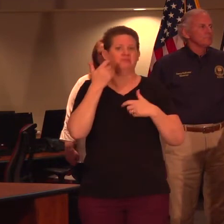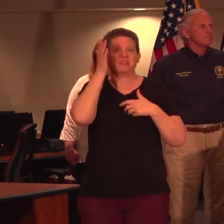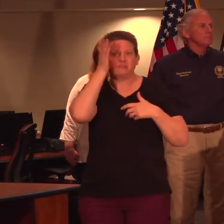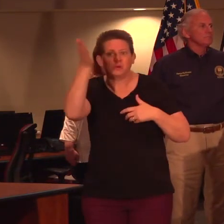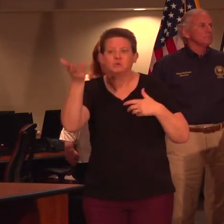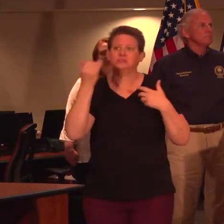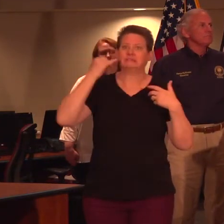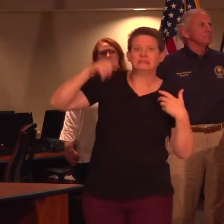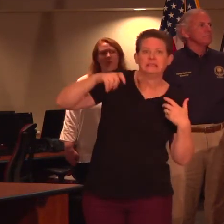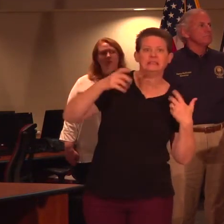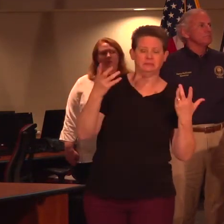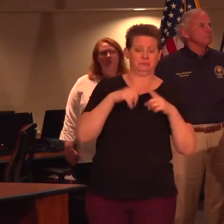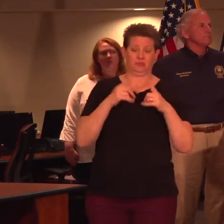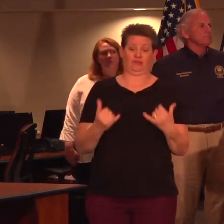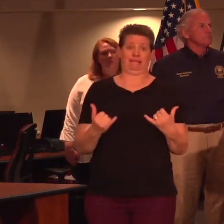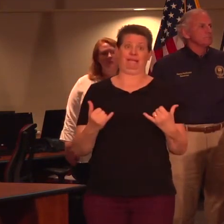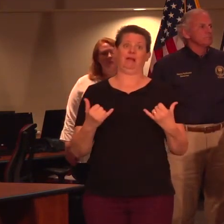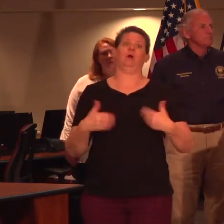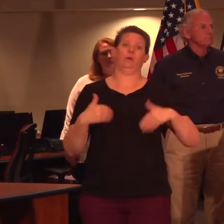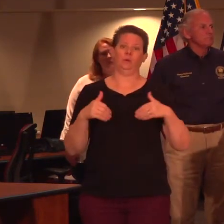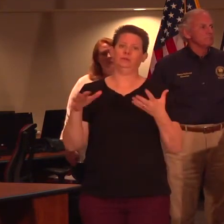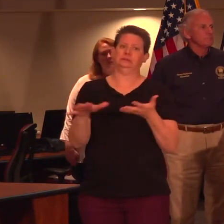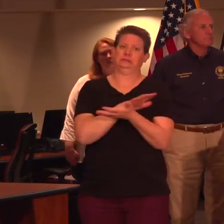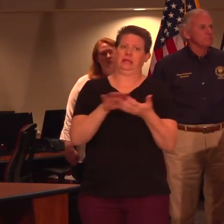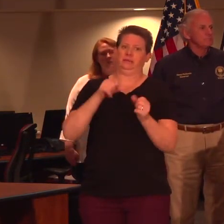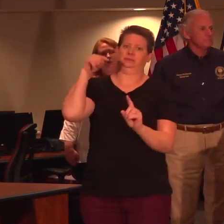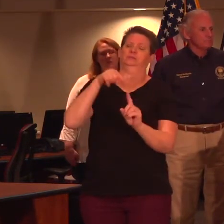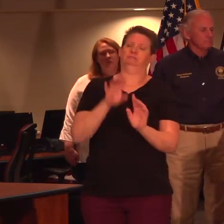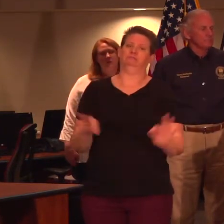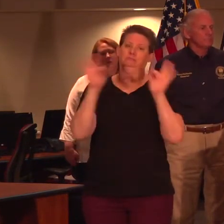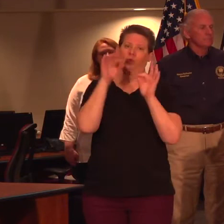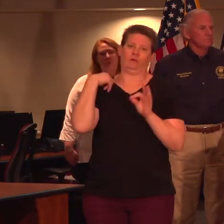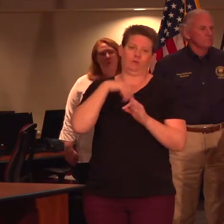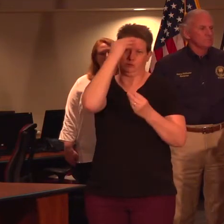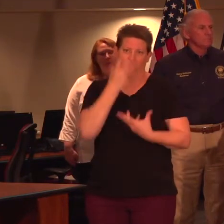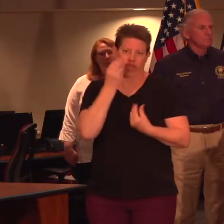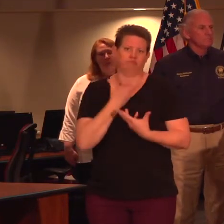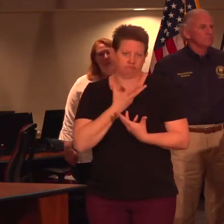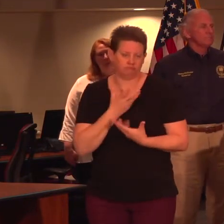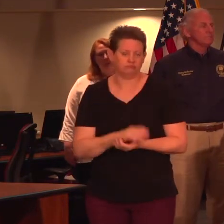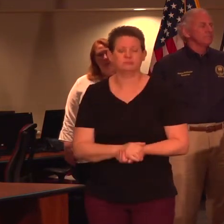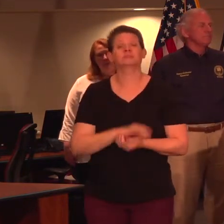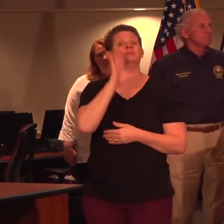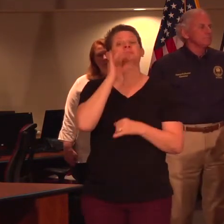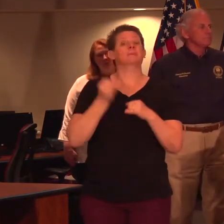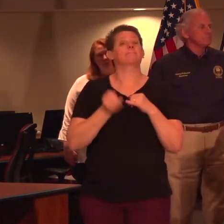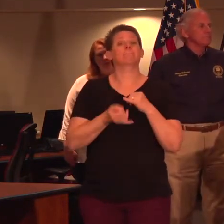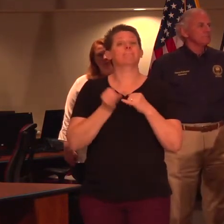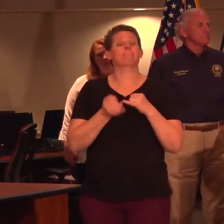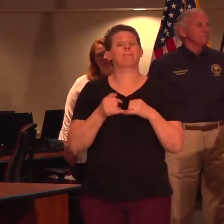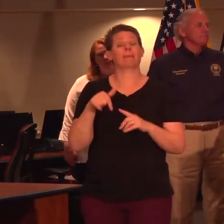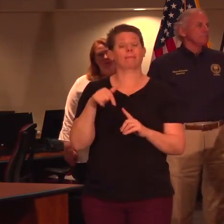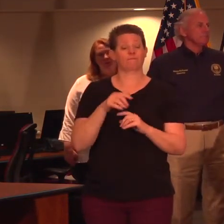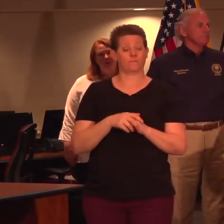else. But at this time, in particular, the damage assessment piece of it. And then the last thing I wanted to mention is that